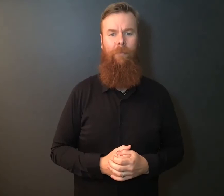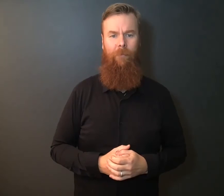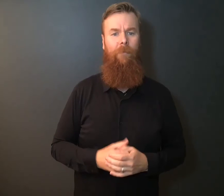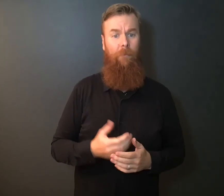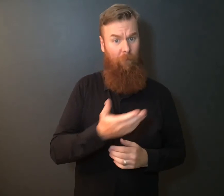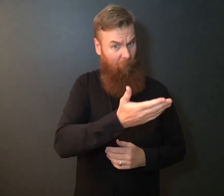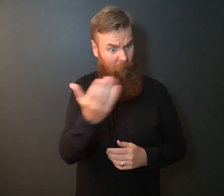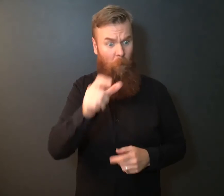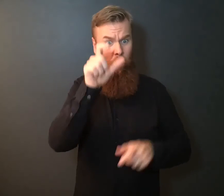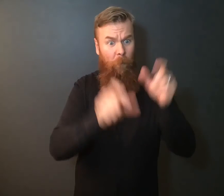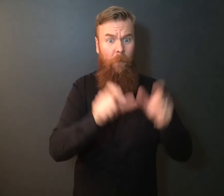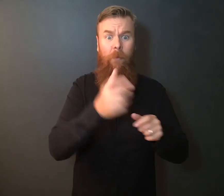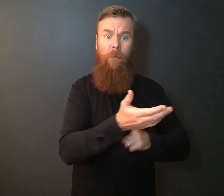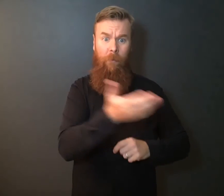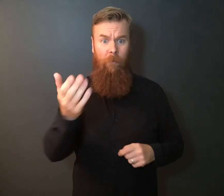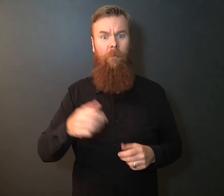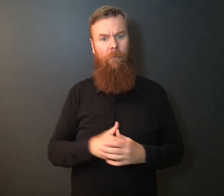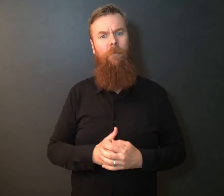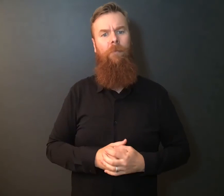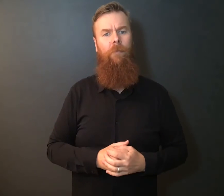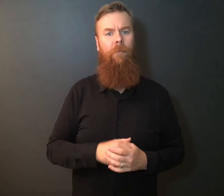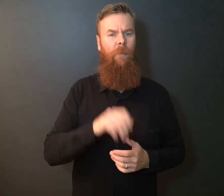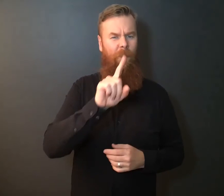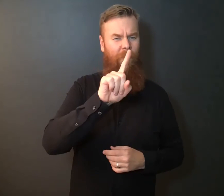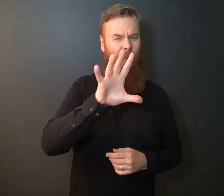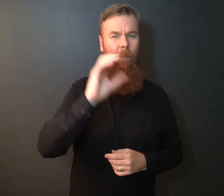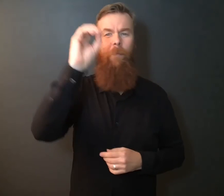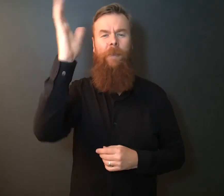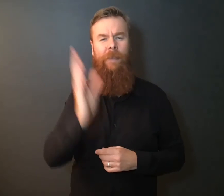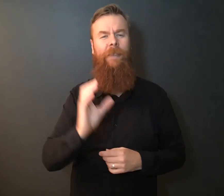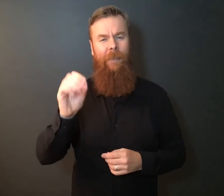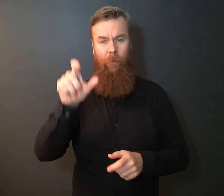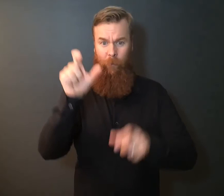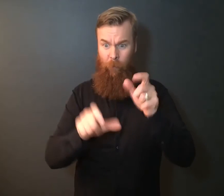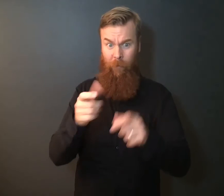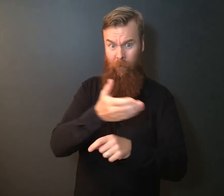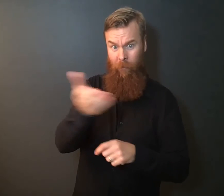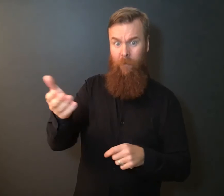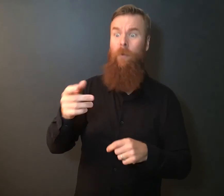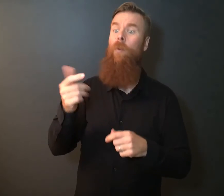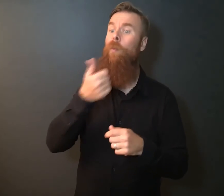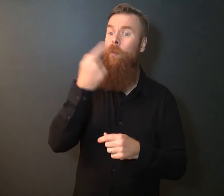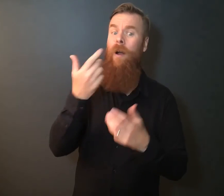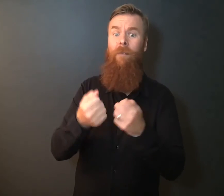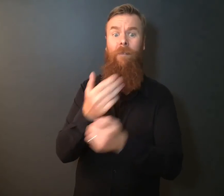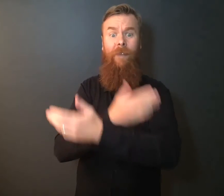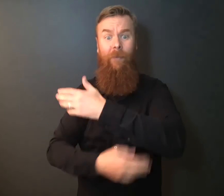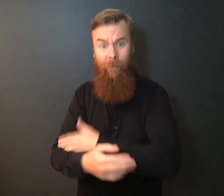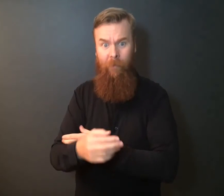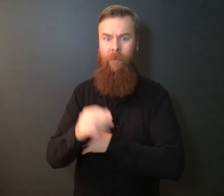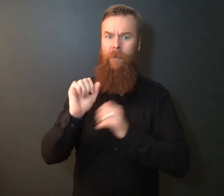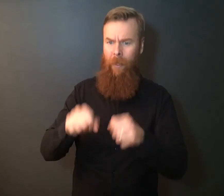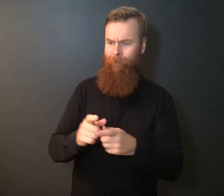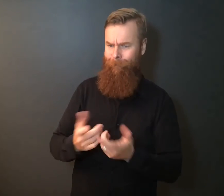want to be enabled themselves and how they can contribute to the politics, economy, education, and many other in the field of